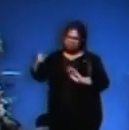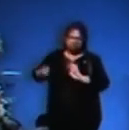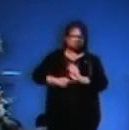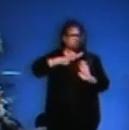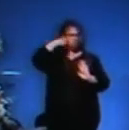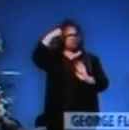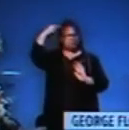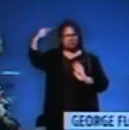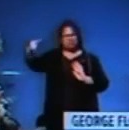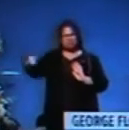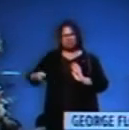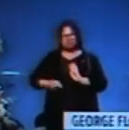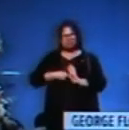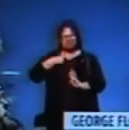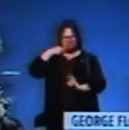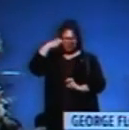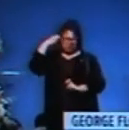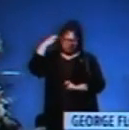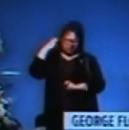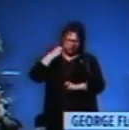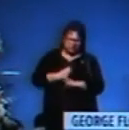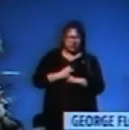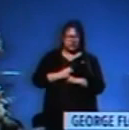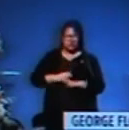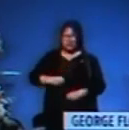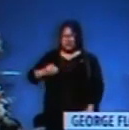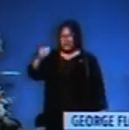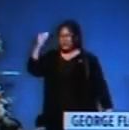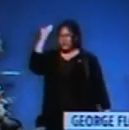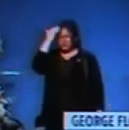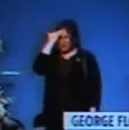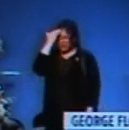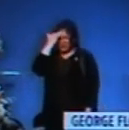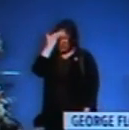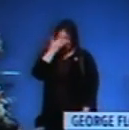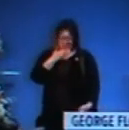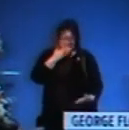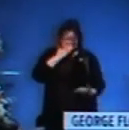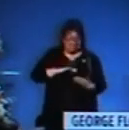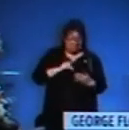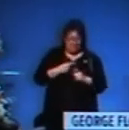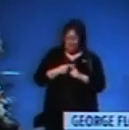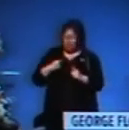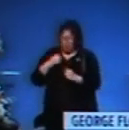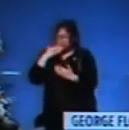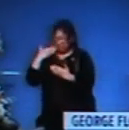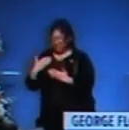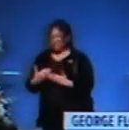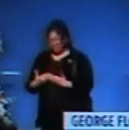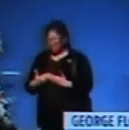life. And sometimes it's hard to tell the nights from day.